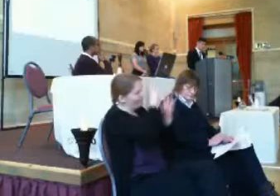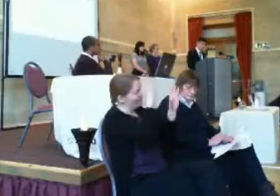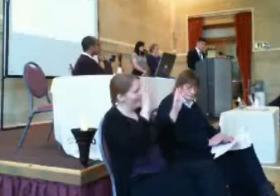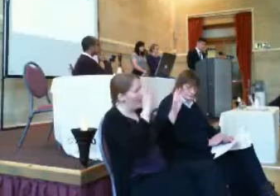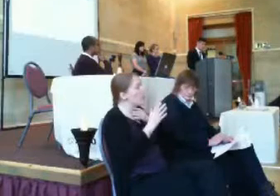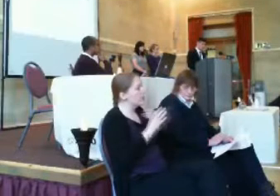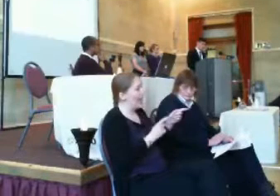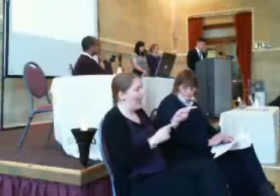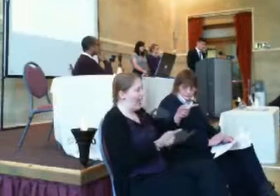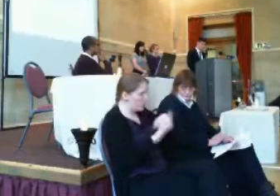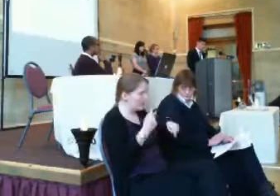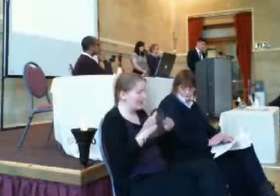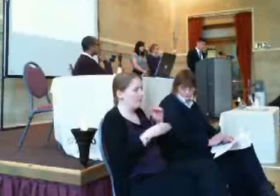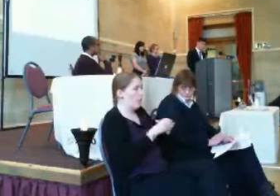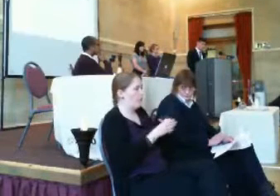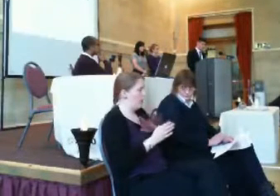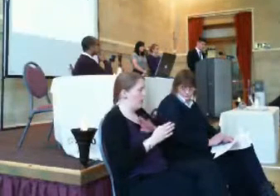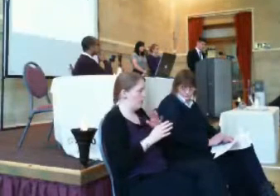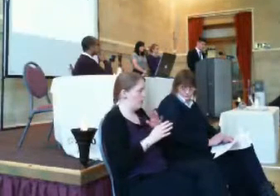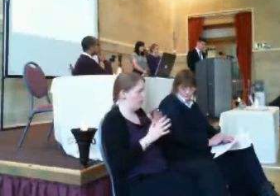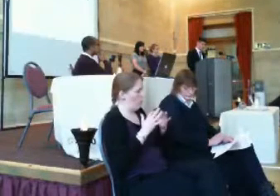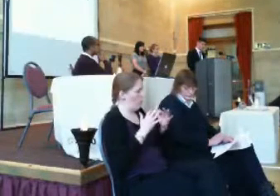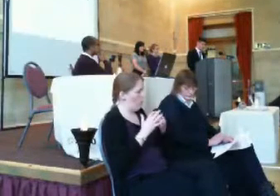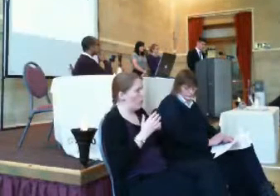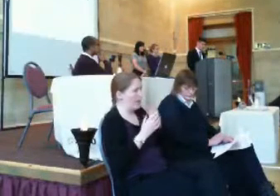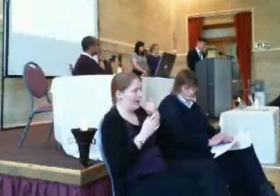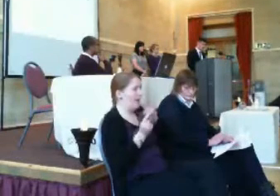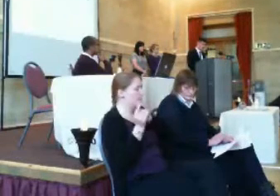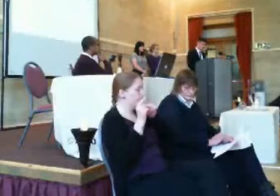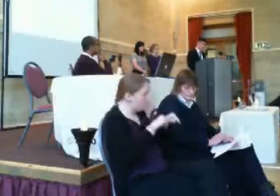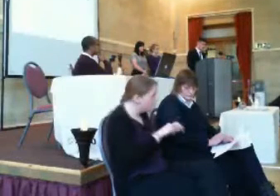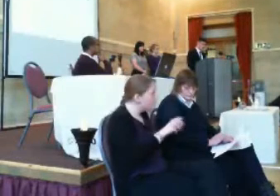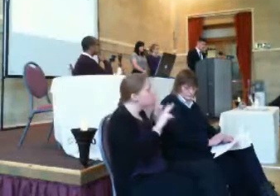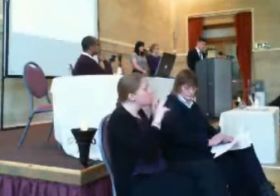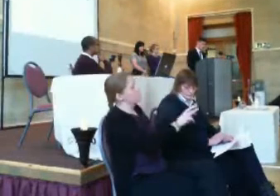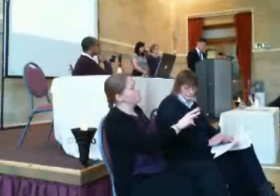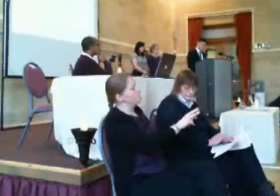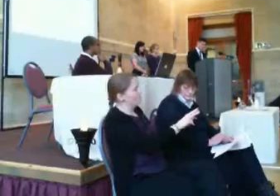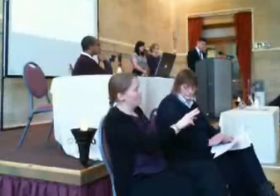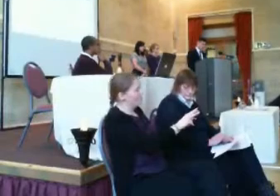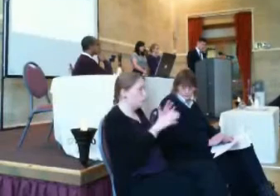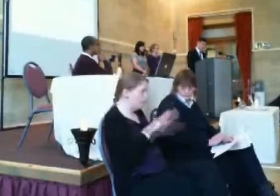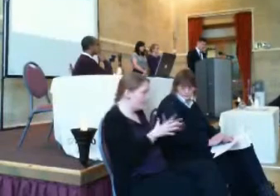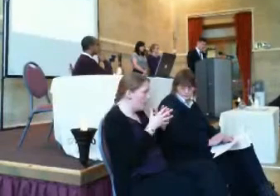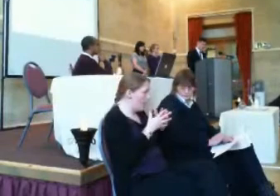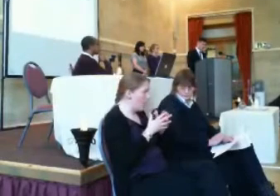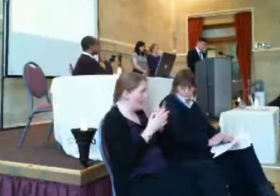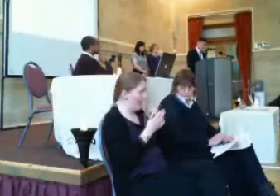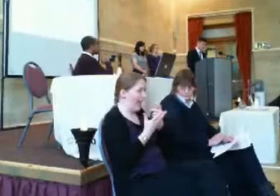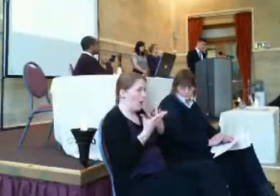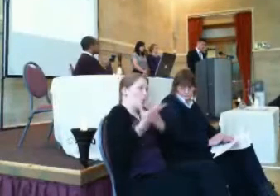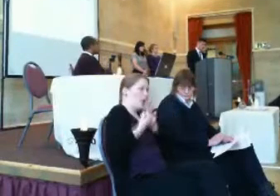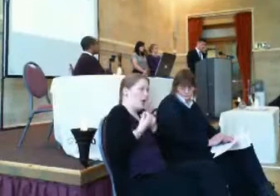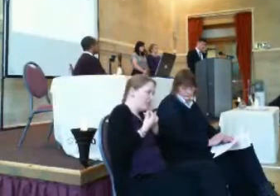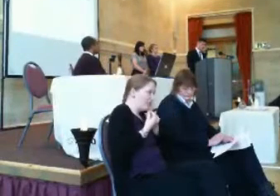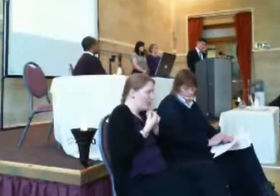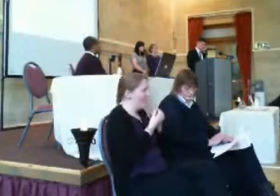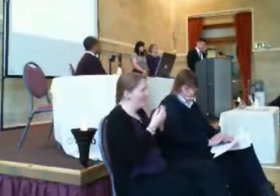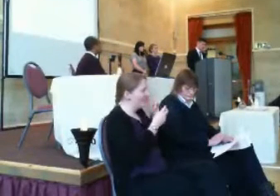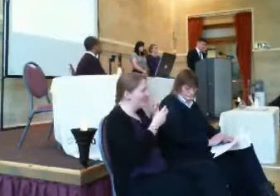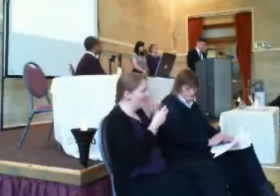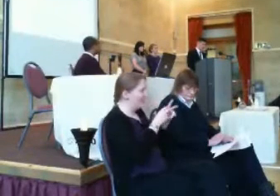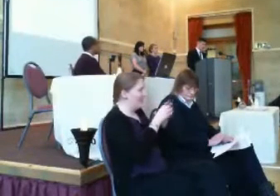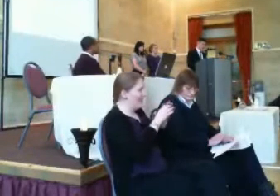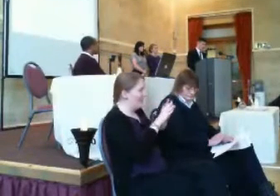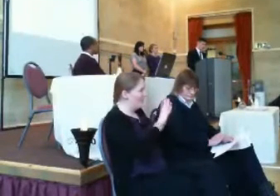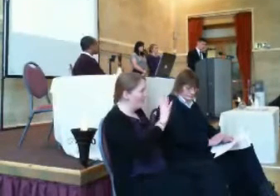everyone fighting in this war, and above all those whose duty it is to direct the war from Britain and America, could have come with me through the barbed wire fence that